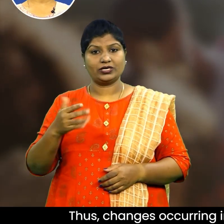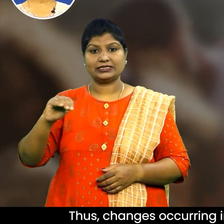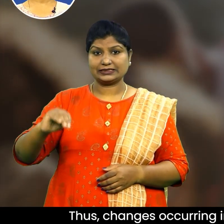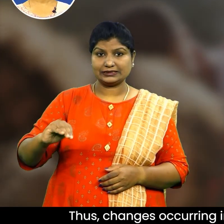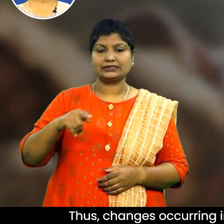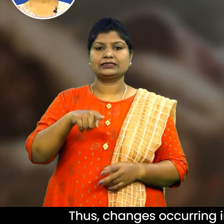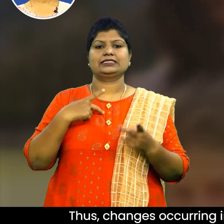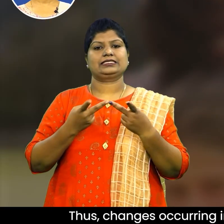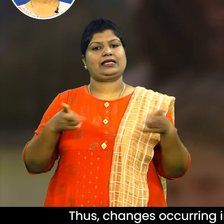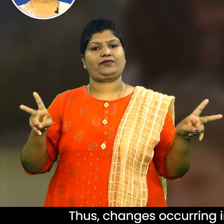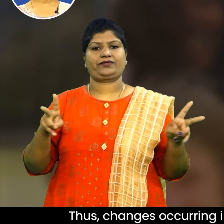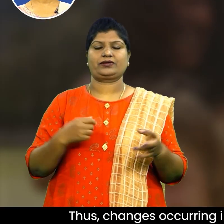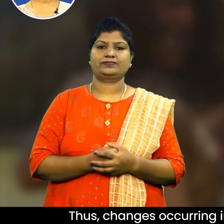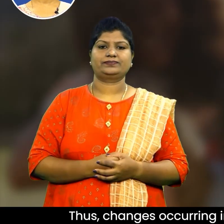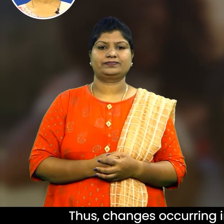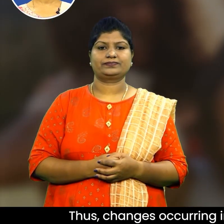different.